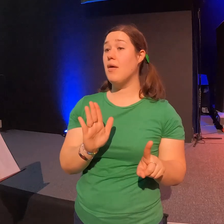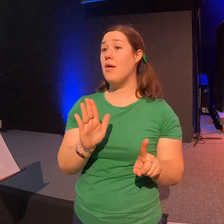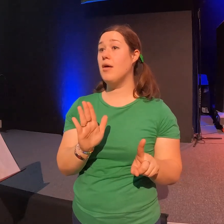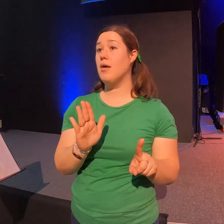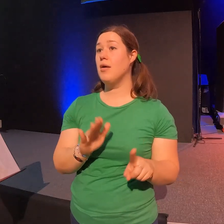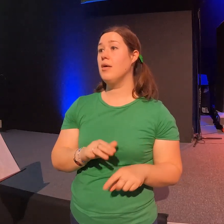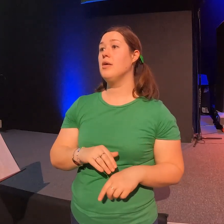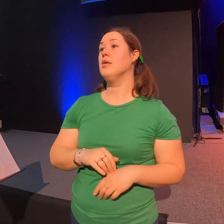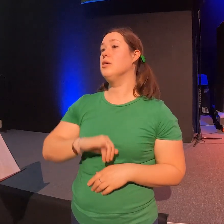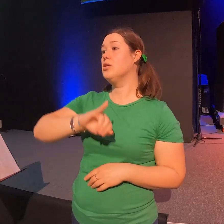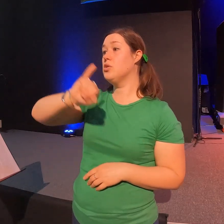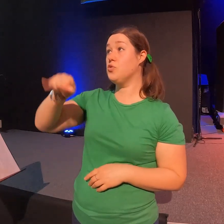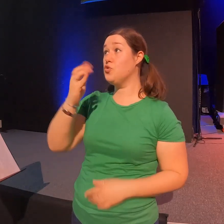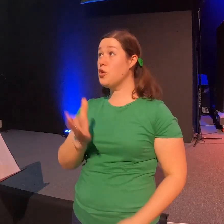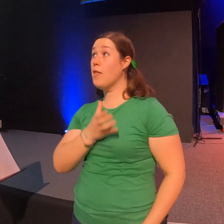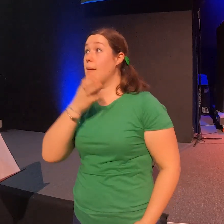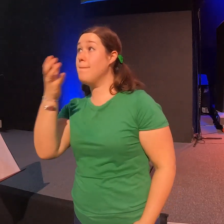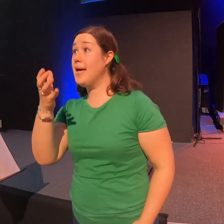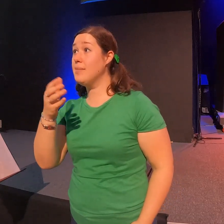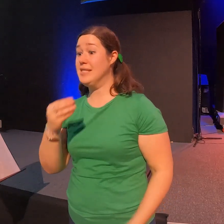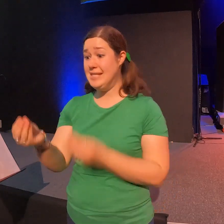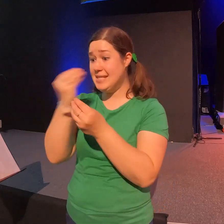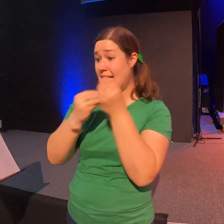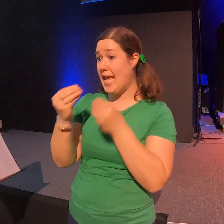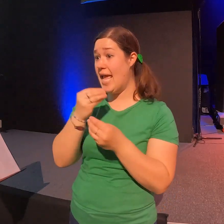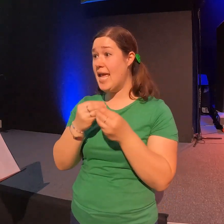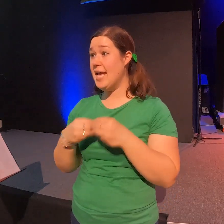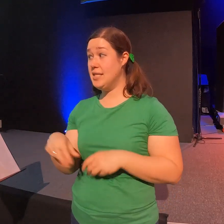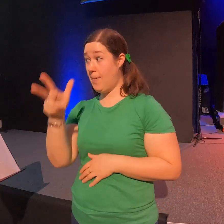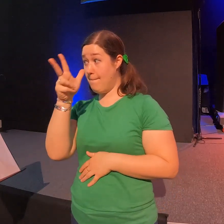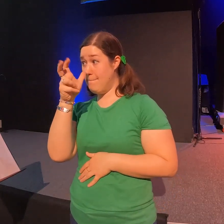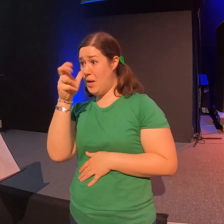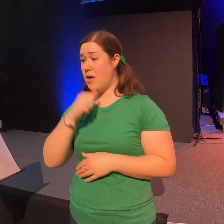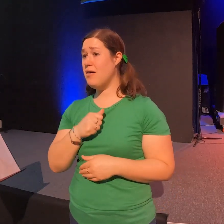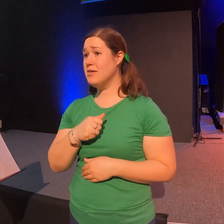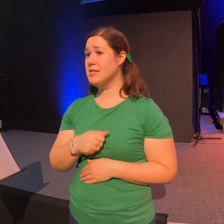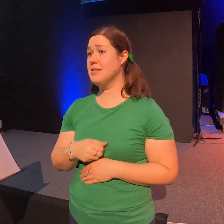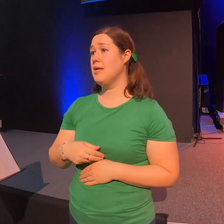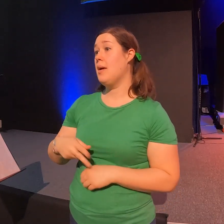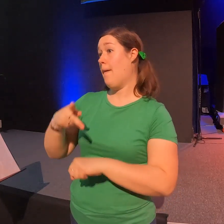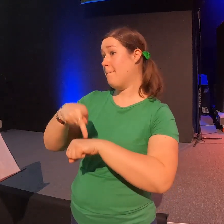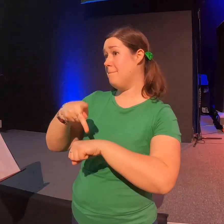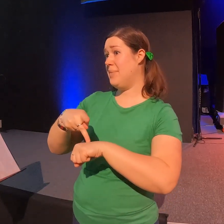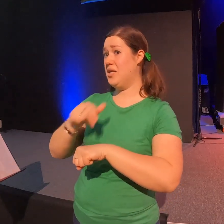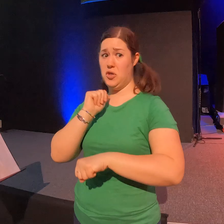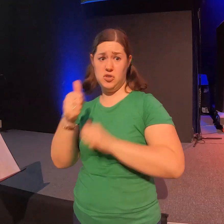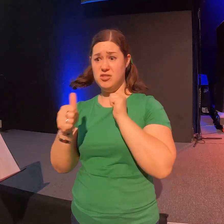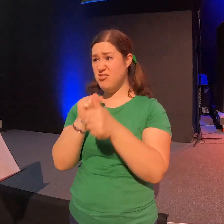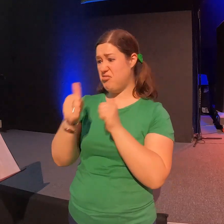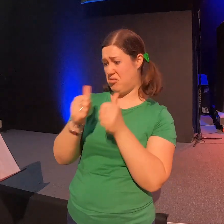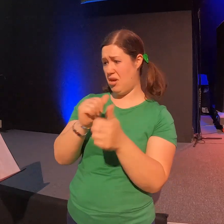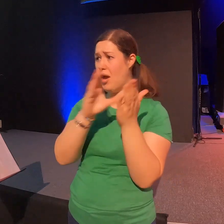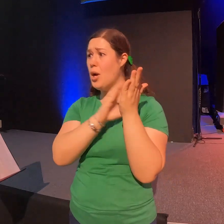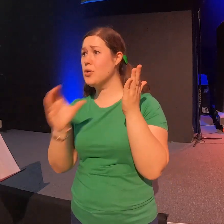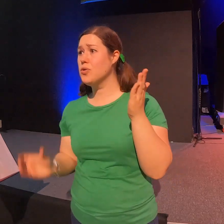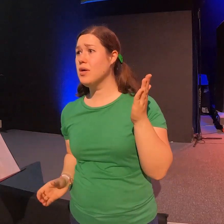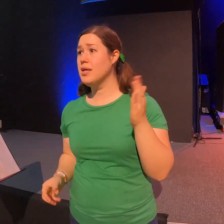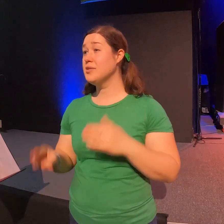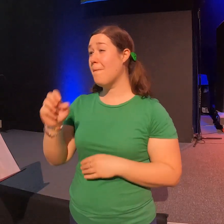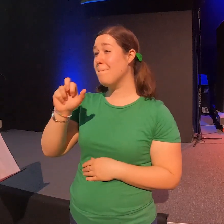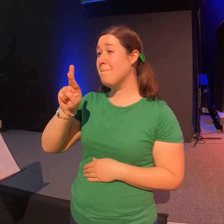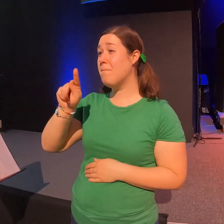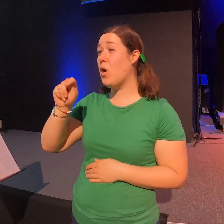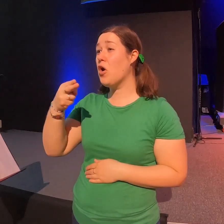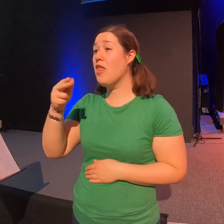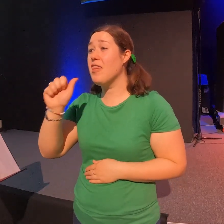Baptist ate bugs, for goodness sakes. Peter denied Christ. The disciples fell asleep when they were praying. Martha worried about